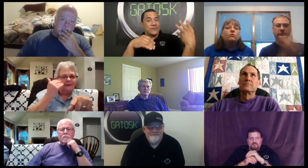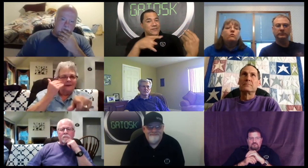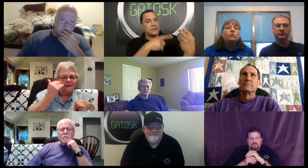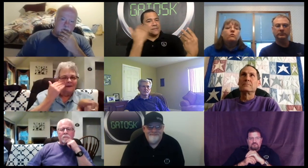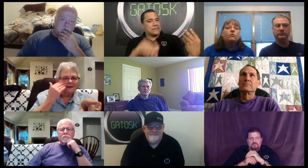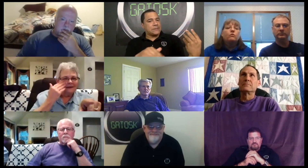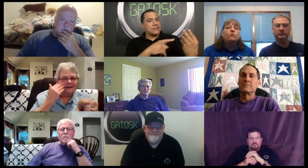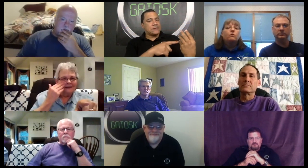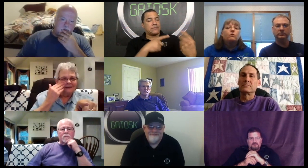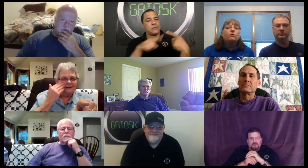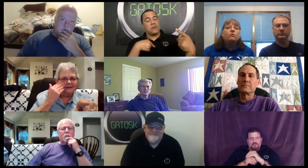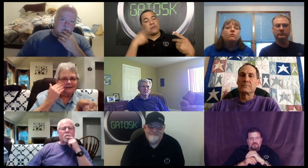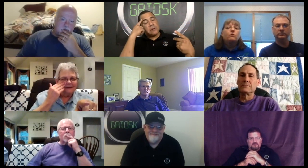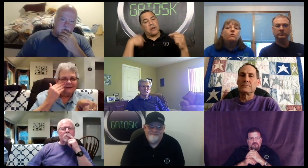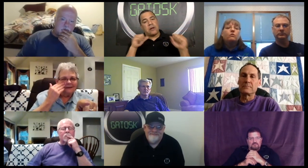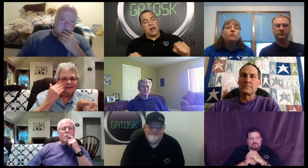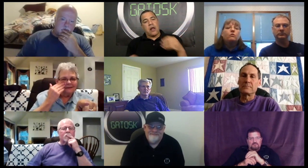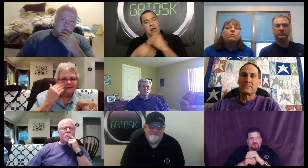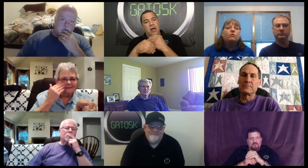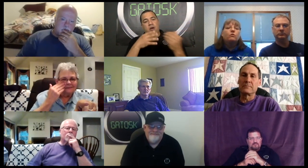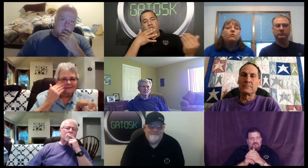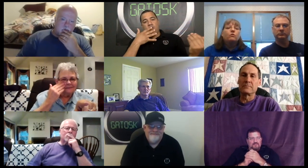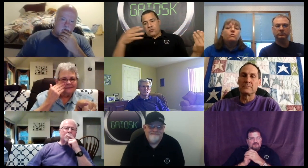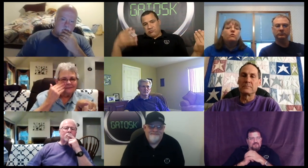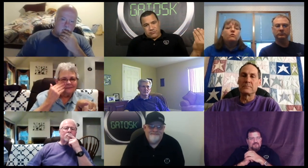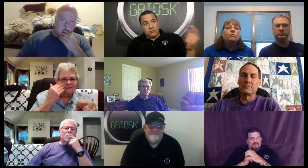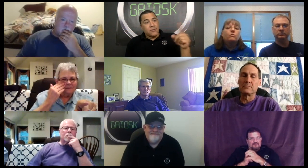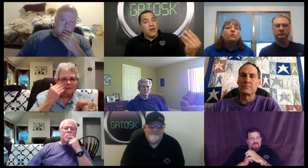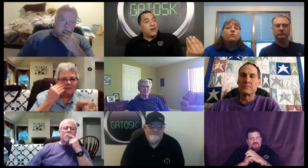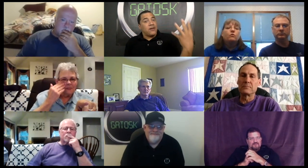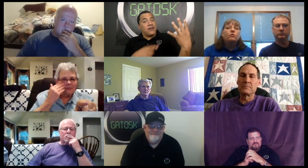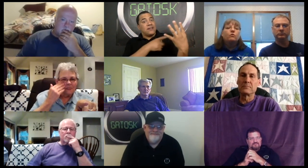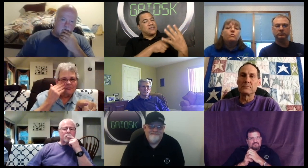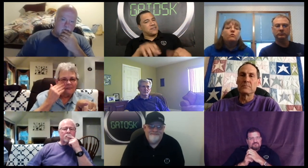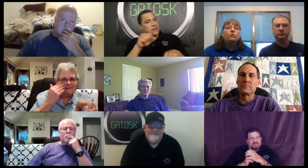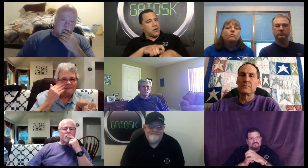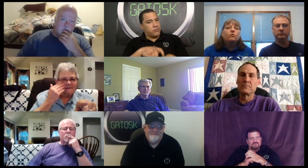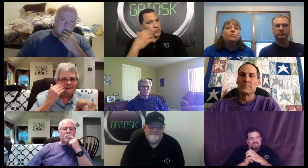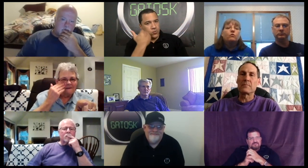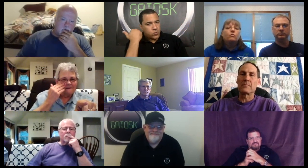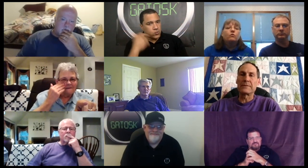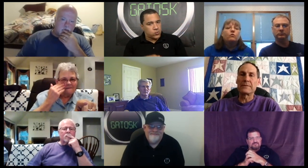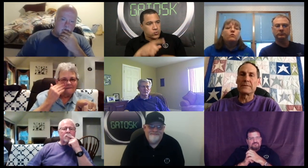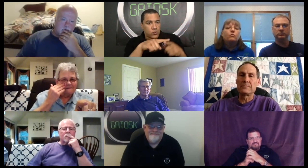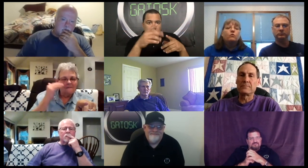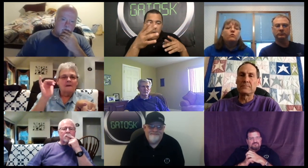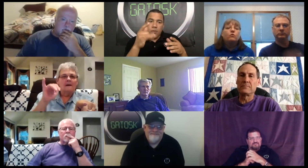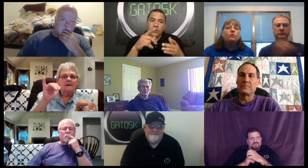He said that, but that little, it's very limited. I think I could just add like a little, but the pop-up takes time to show the